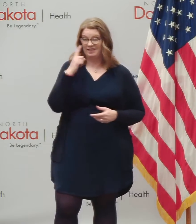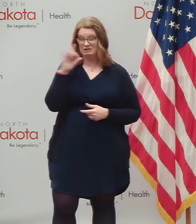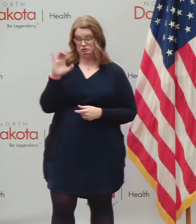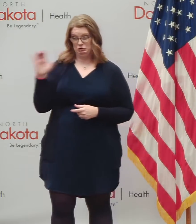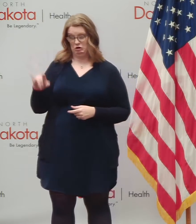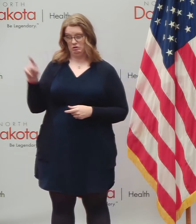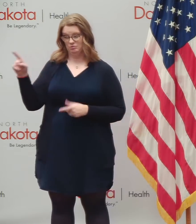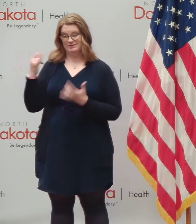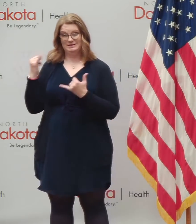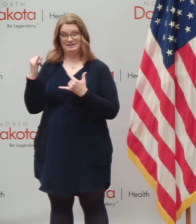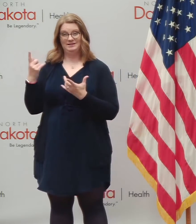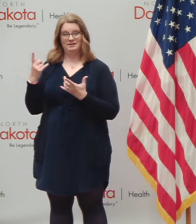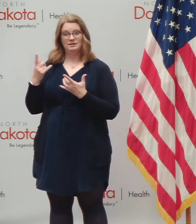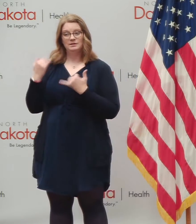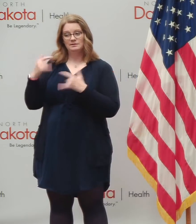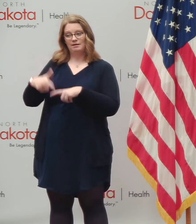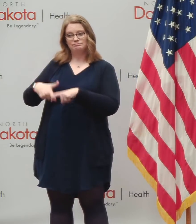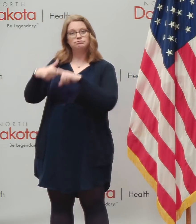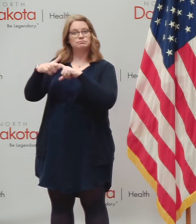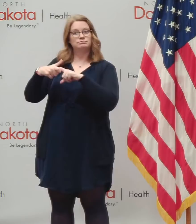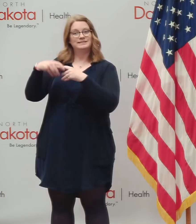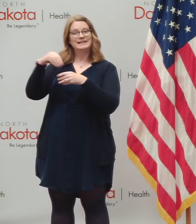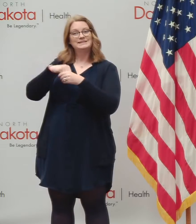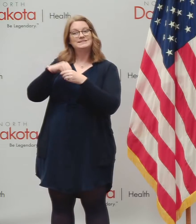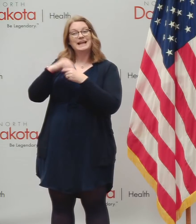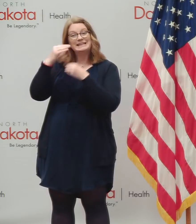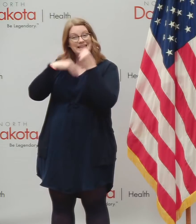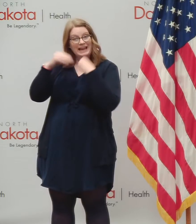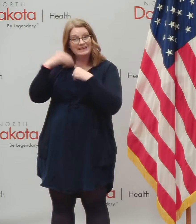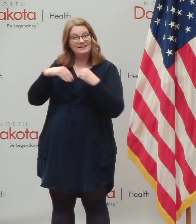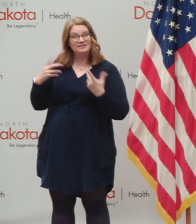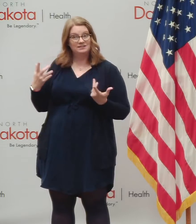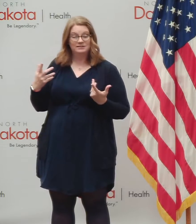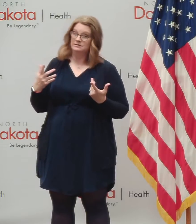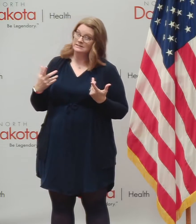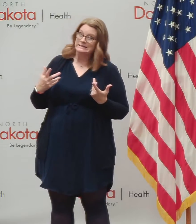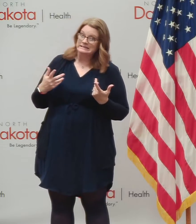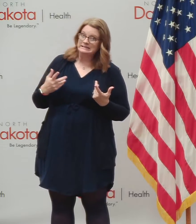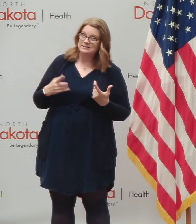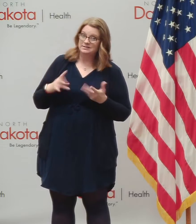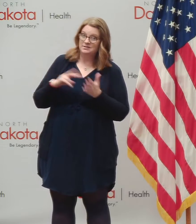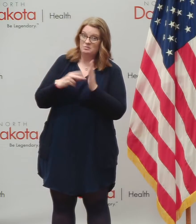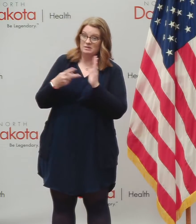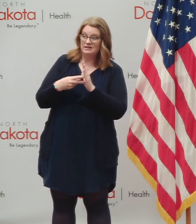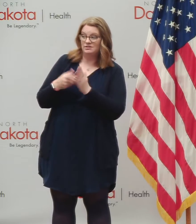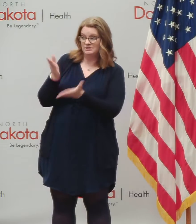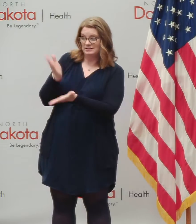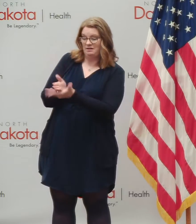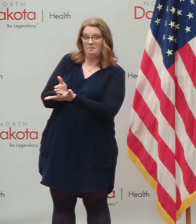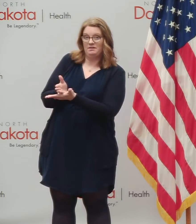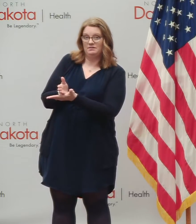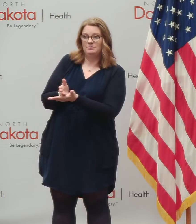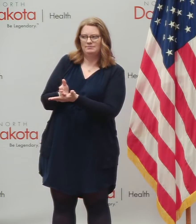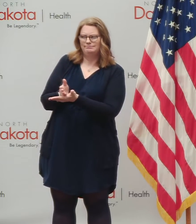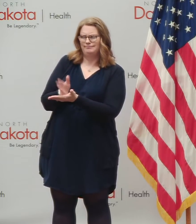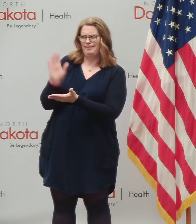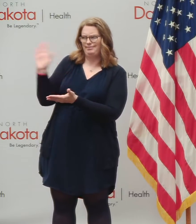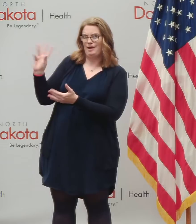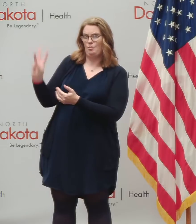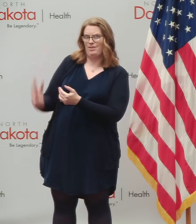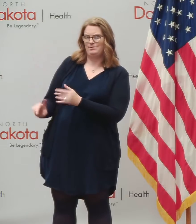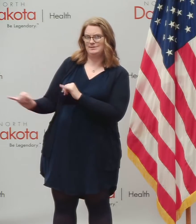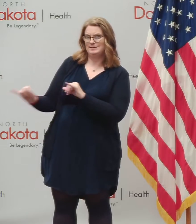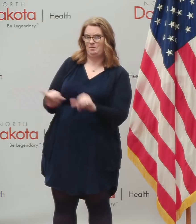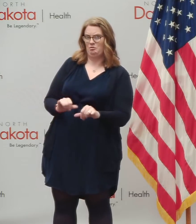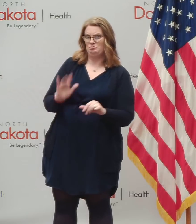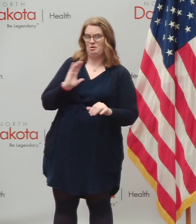Chicago today, they announced that they're suspending indoor dining. I mean, which I think means you're suspending dining in Chicago. I mean, they got weather that's pretty similar